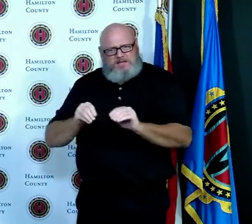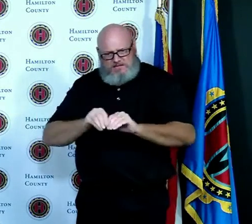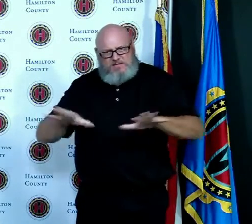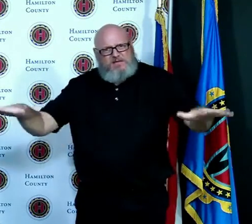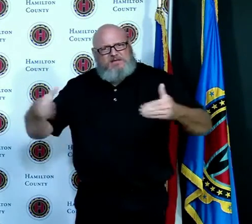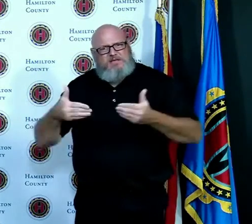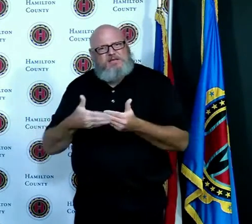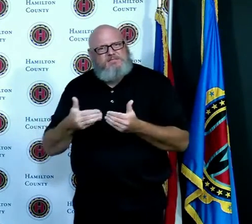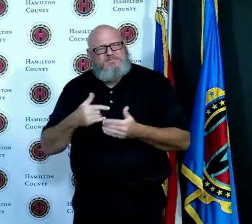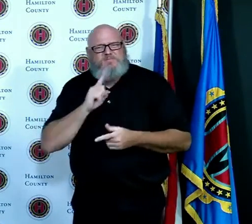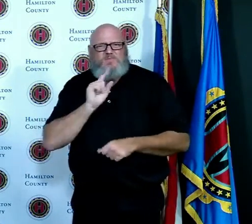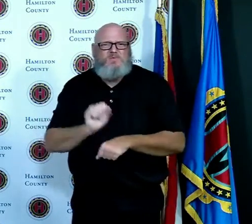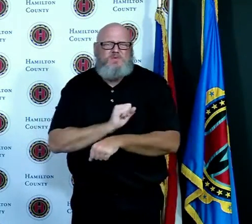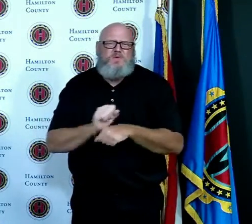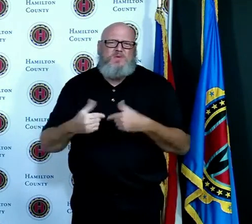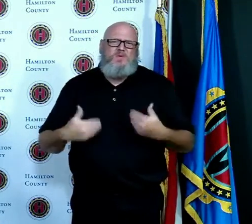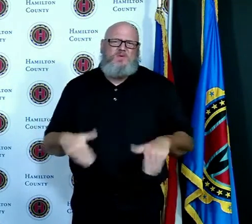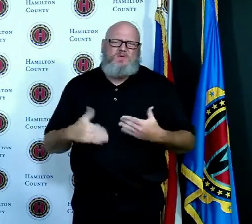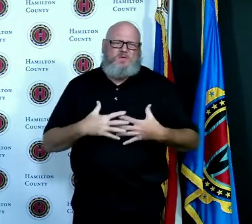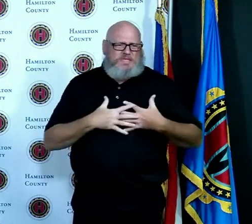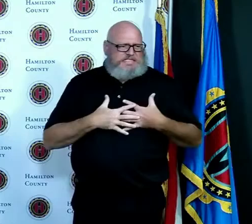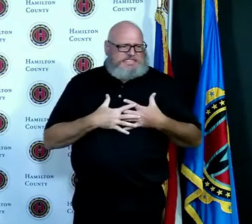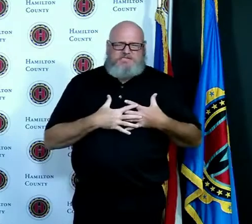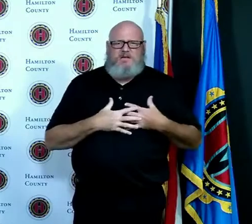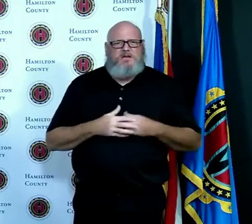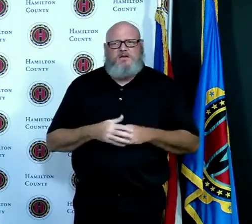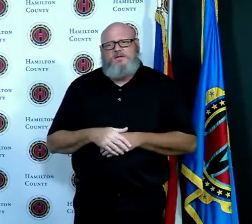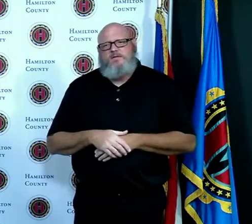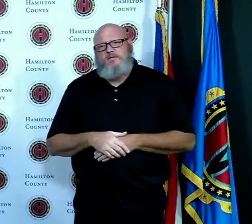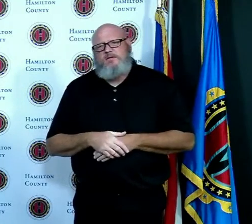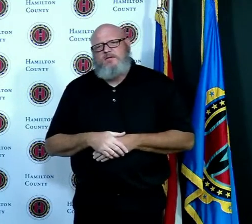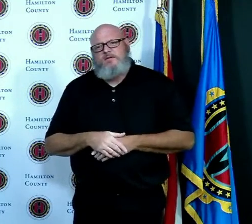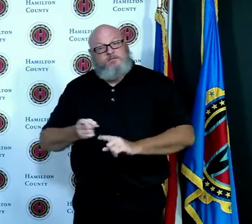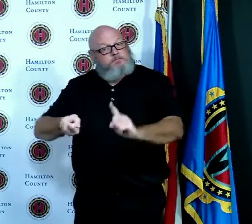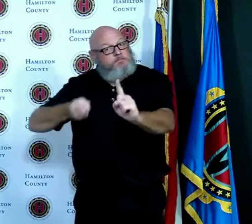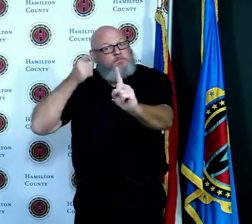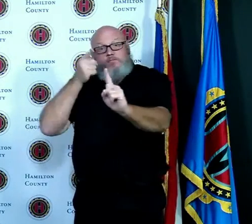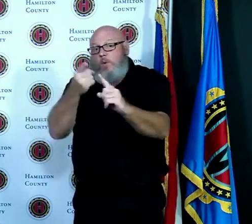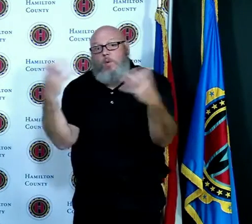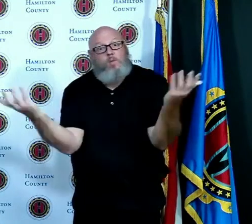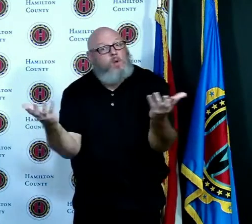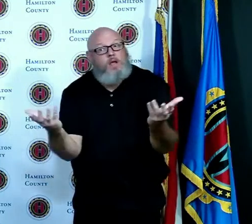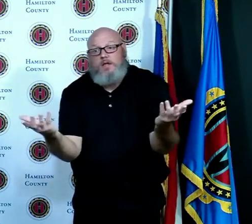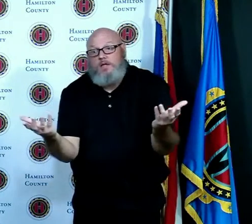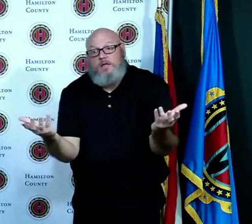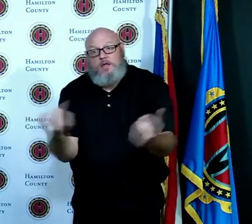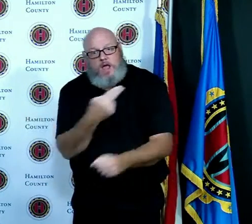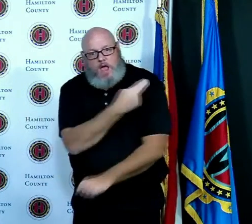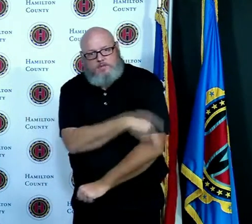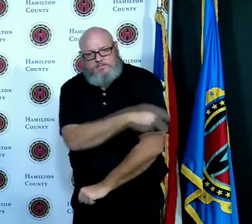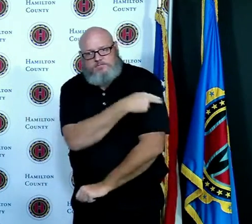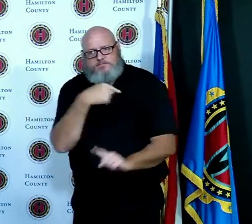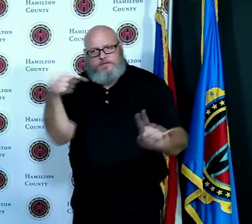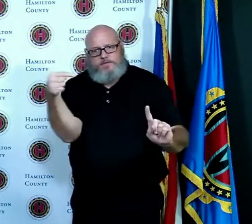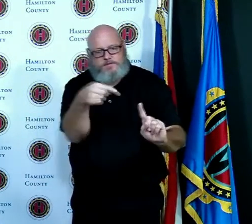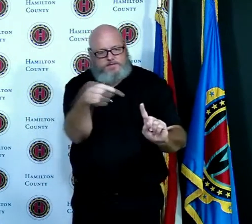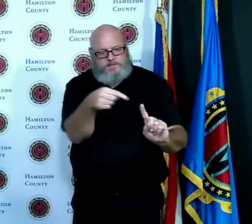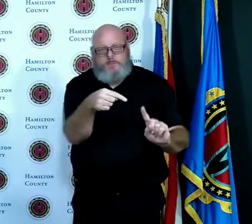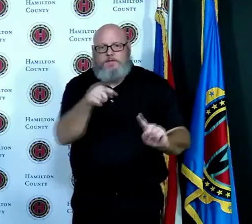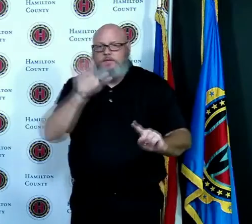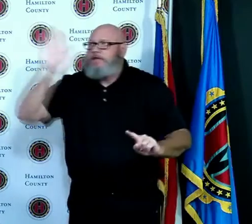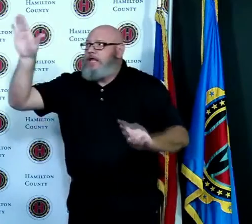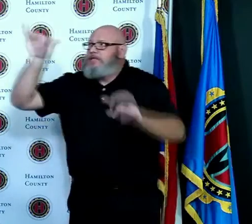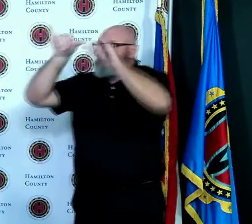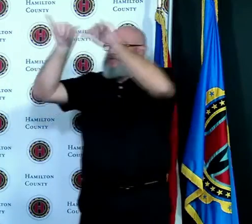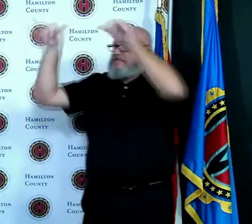know, at the end of the day, we want to make sure that we have the hospital system and the hospital capacity to treat folks that need care. And that's always been one of the